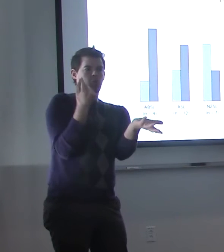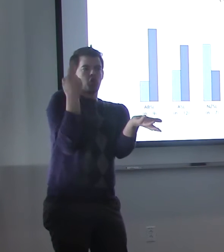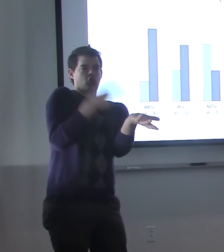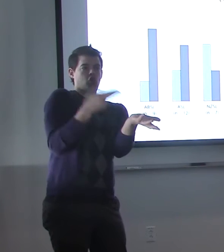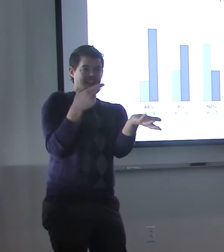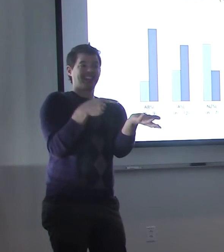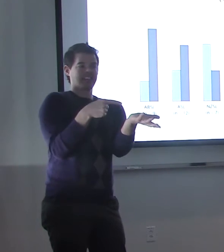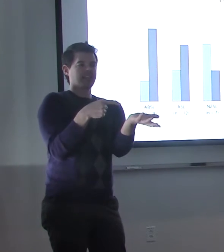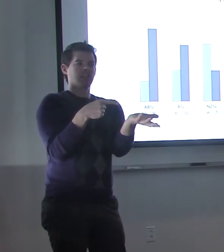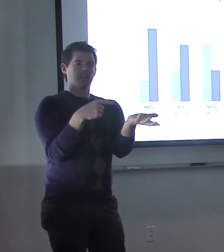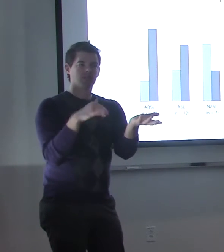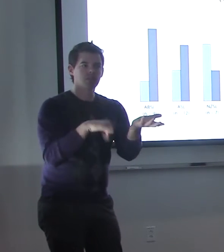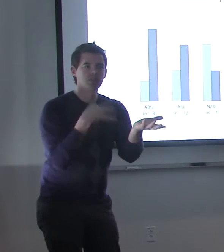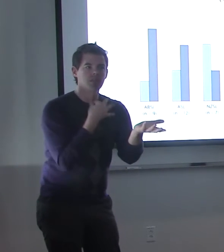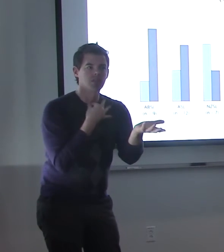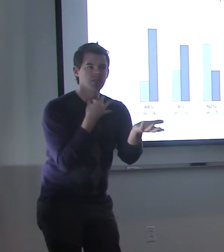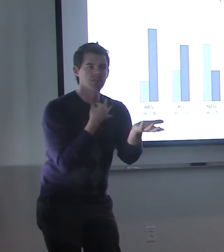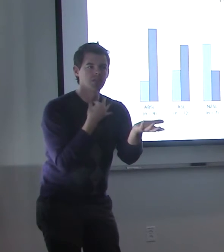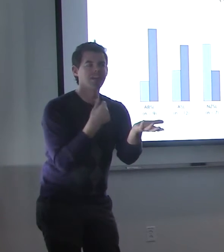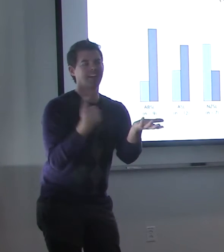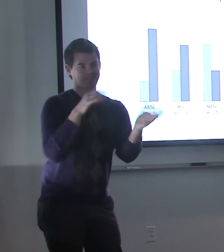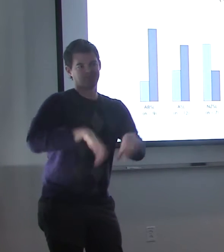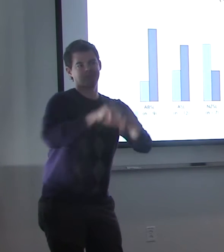presenting today.